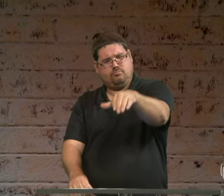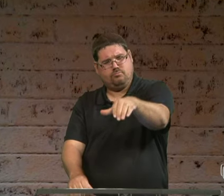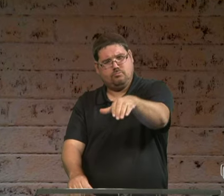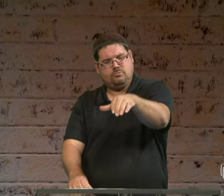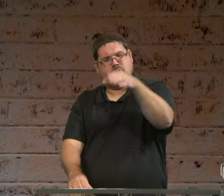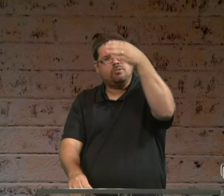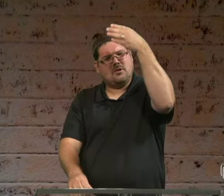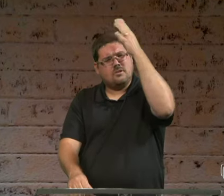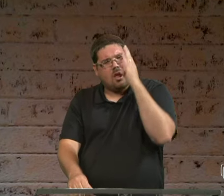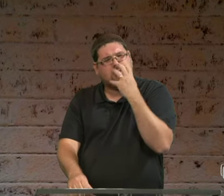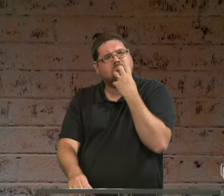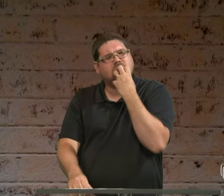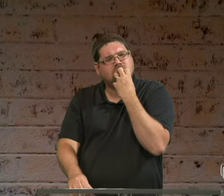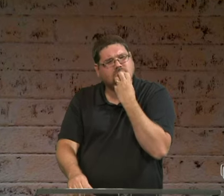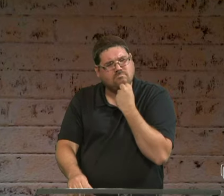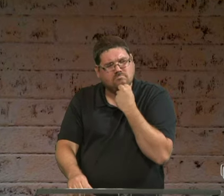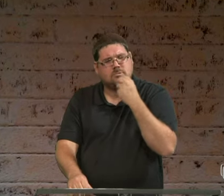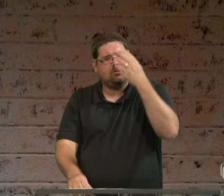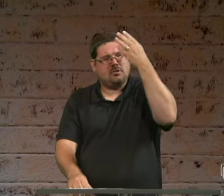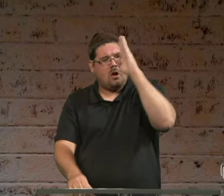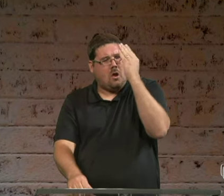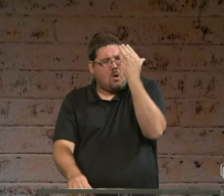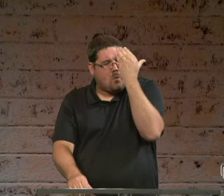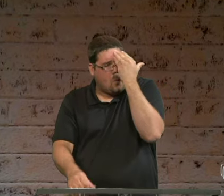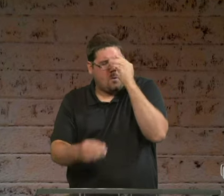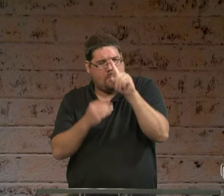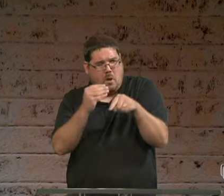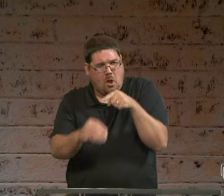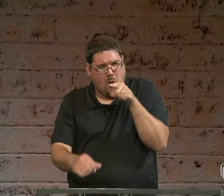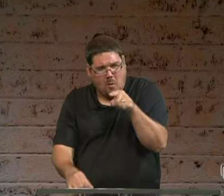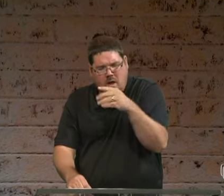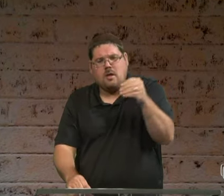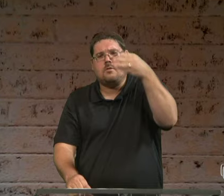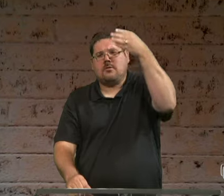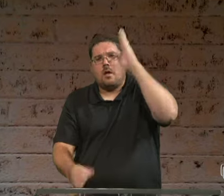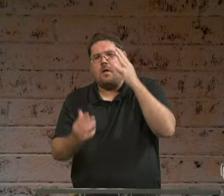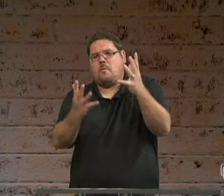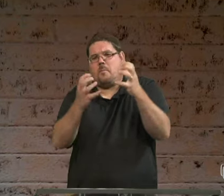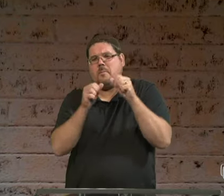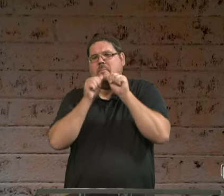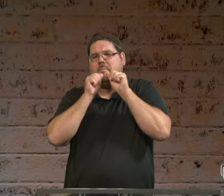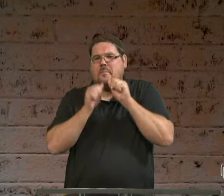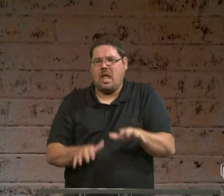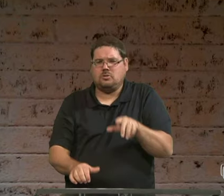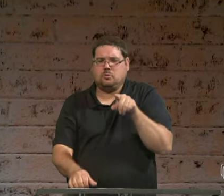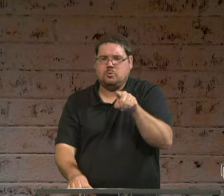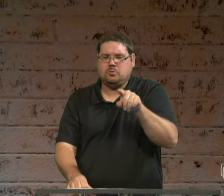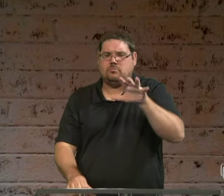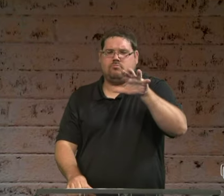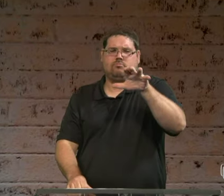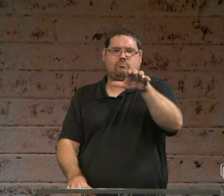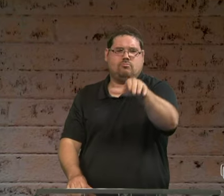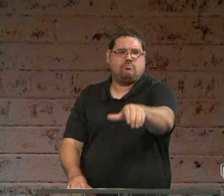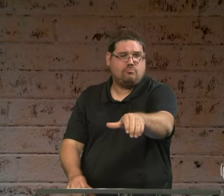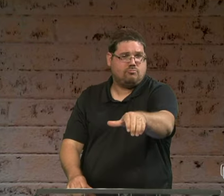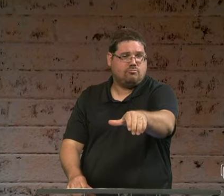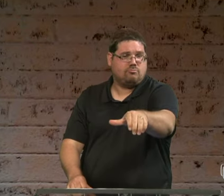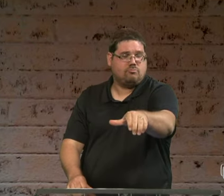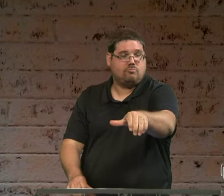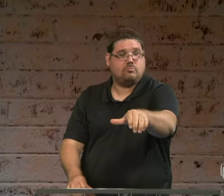upon you, God is showing that He knows about you and you're still precious to Him and He